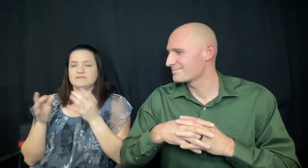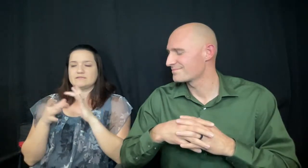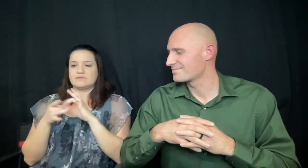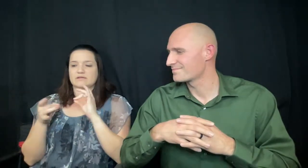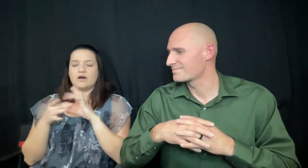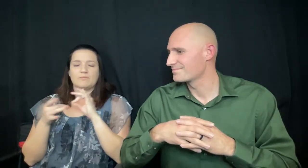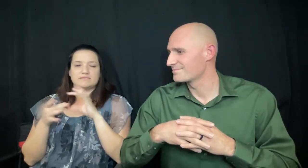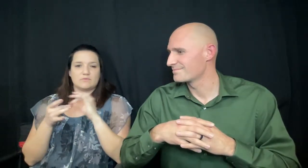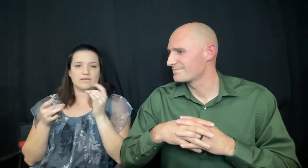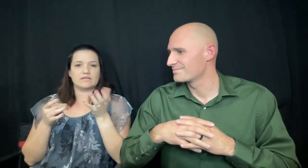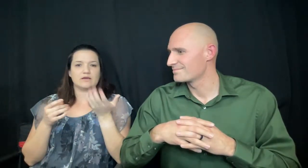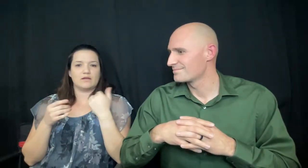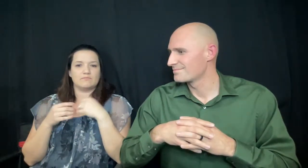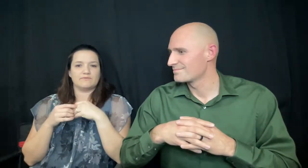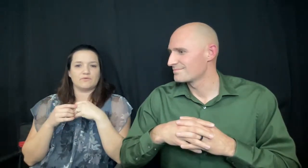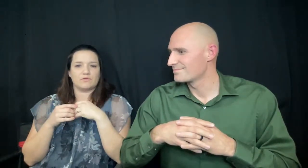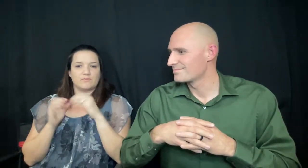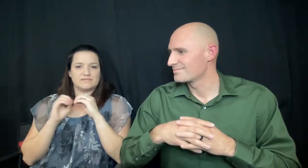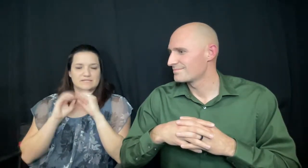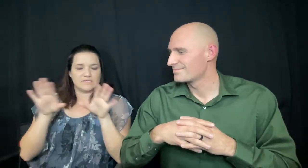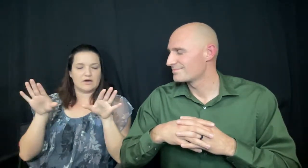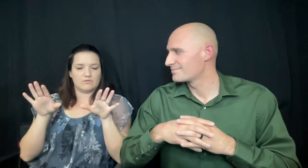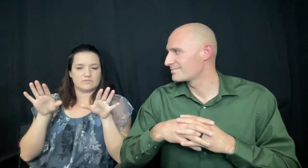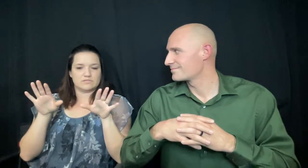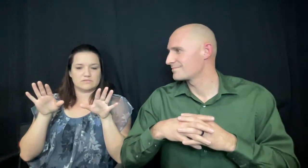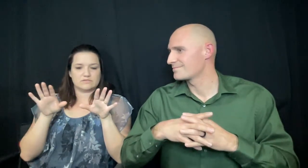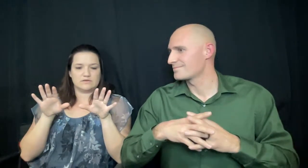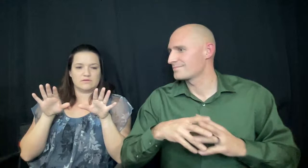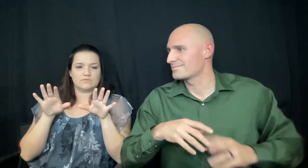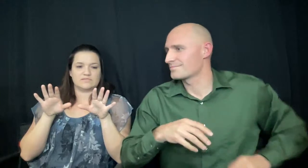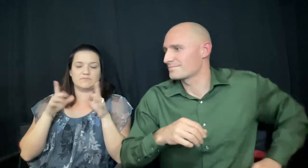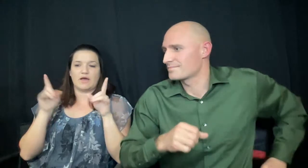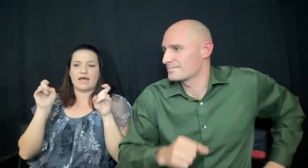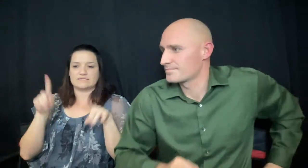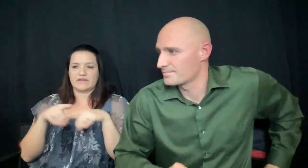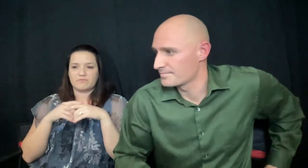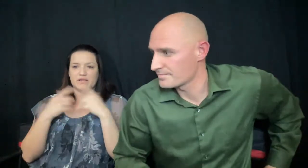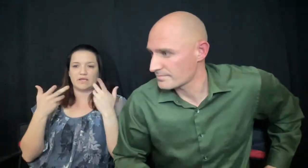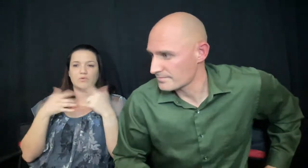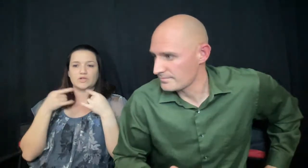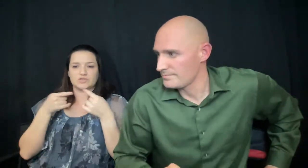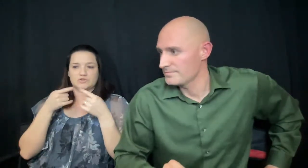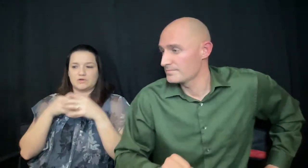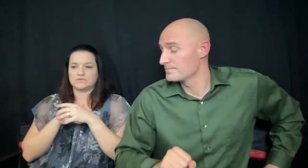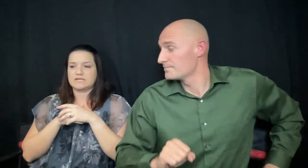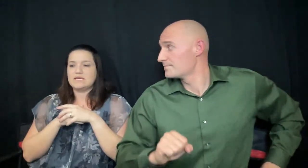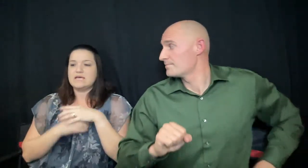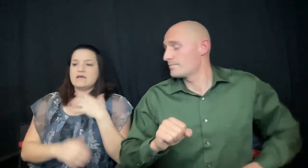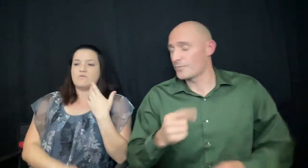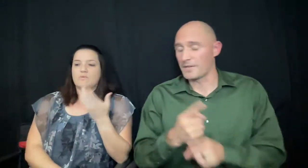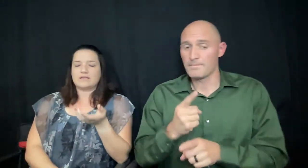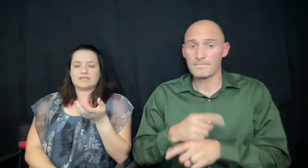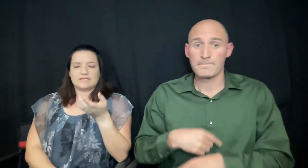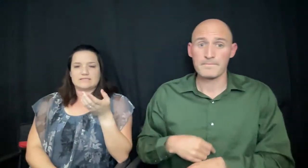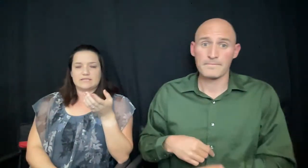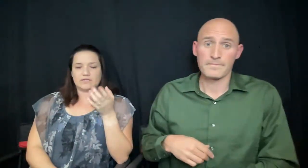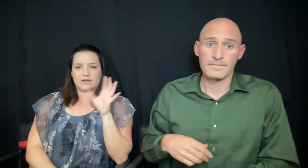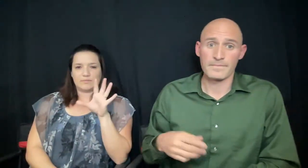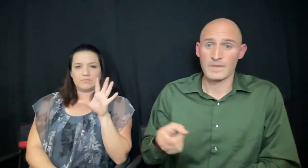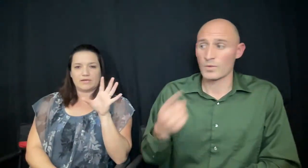of the comments that we had gotten before when we sent out. It was an email asking everybody, like, what are your struggles? Right. One of the things in here, and I'm going to bring it up